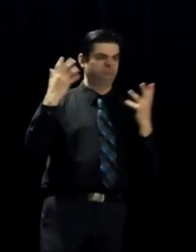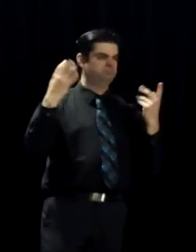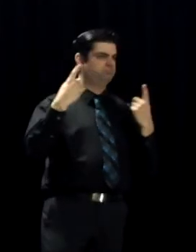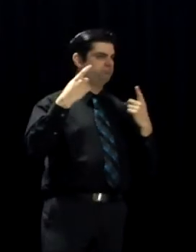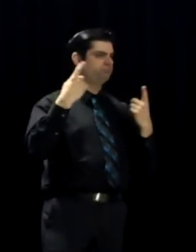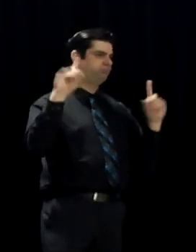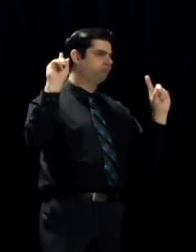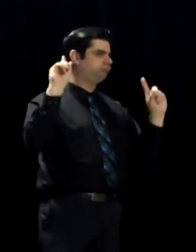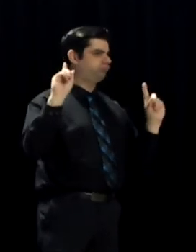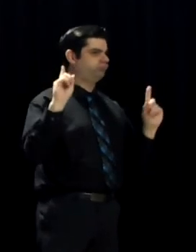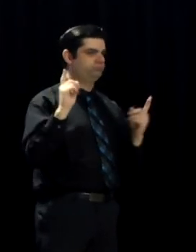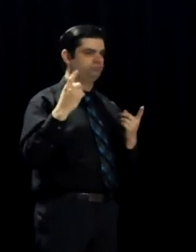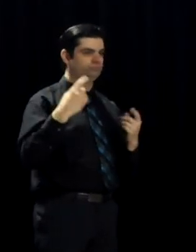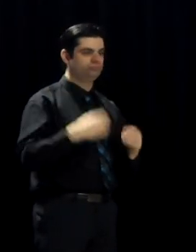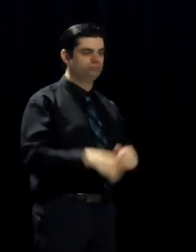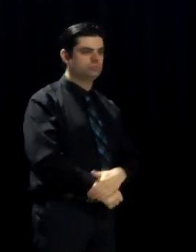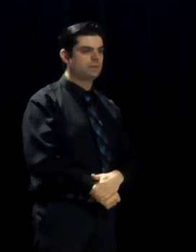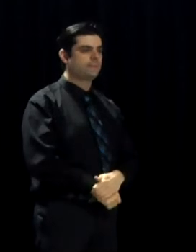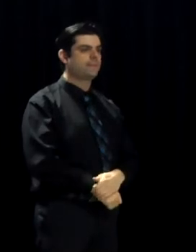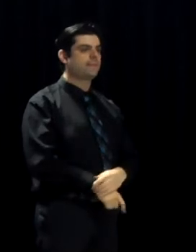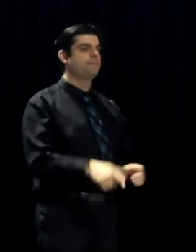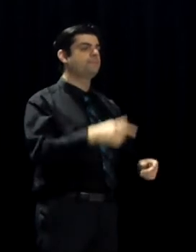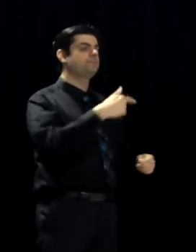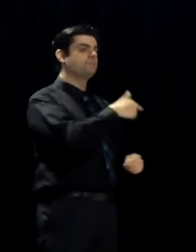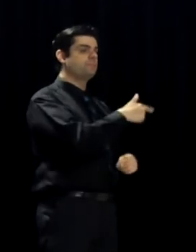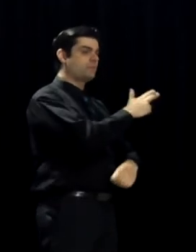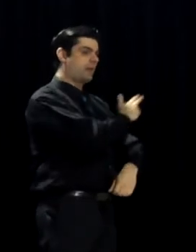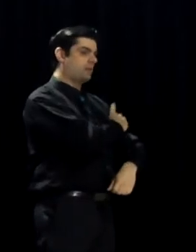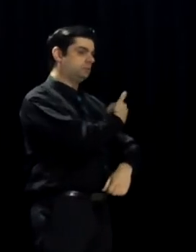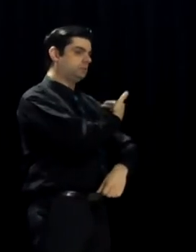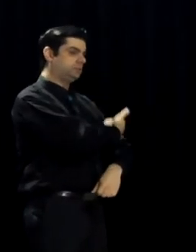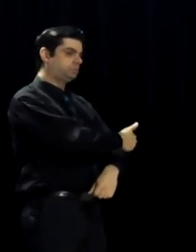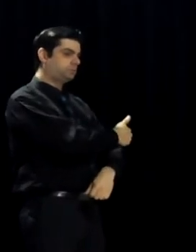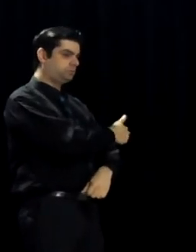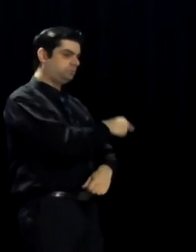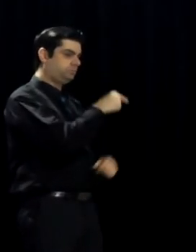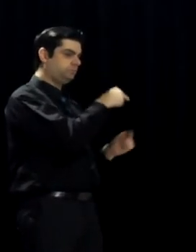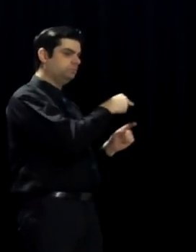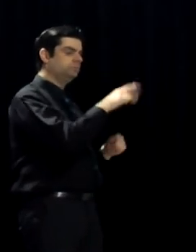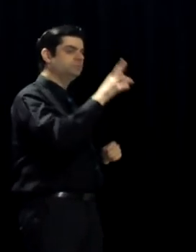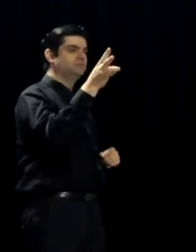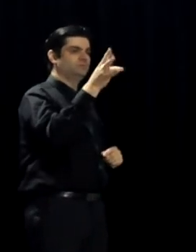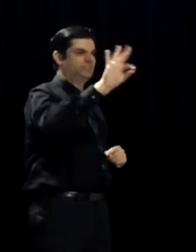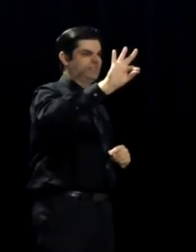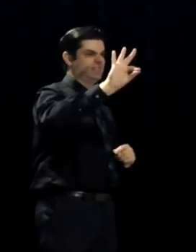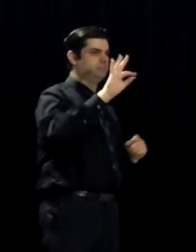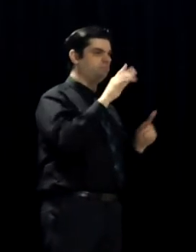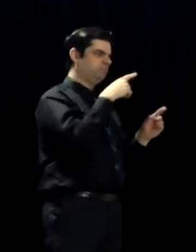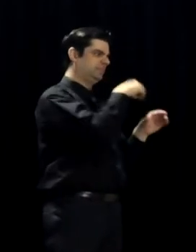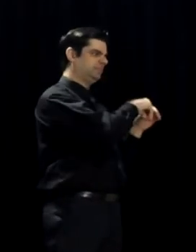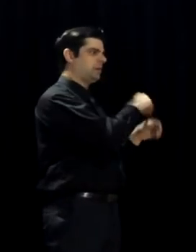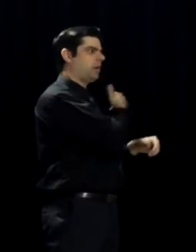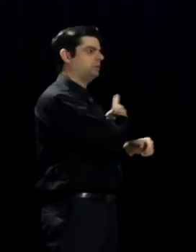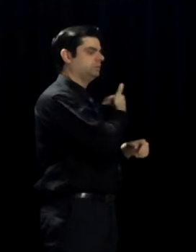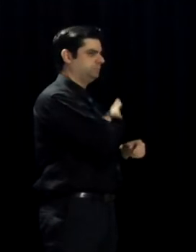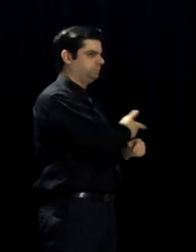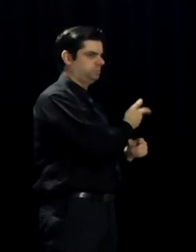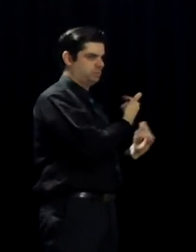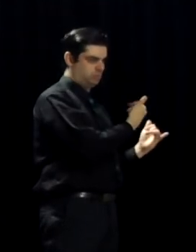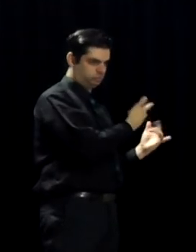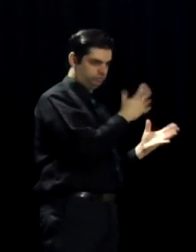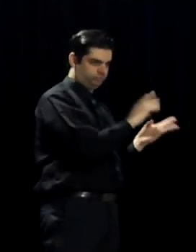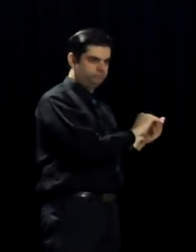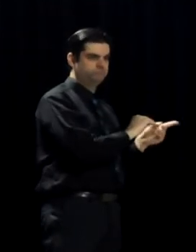Hospitalizations are down 4, 79 individuals in the hospital. Out of the